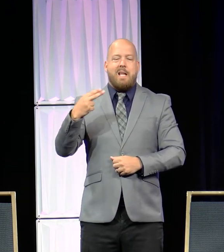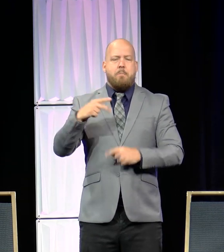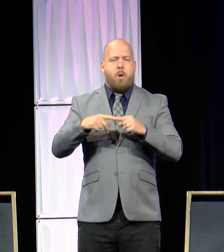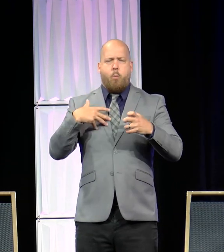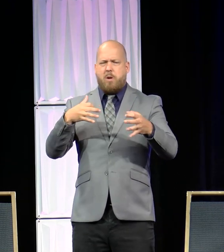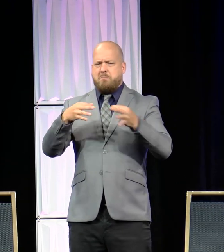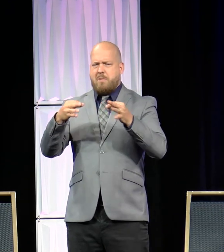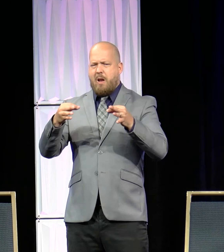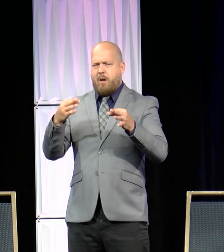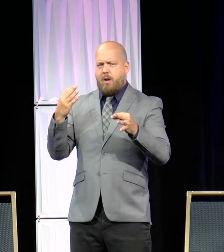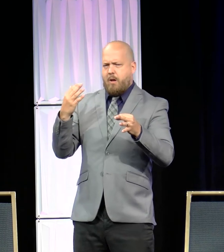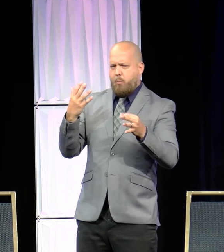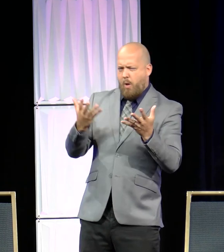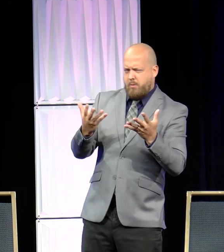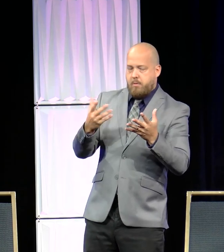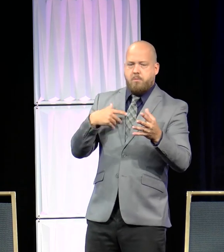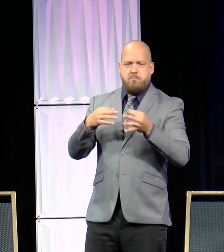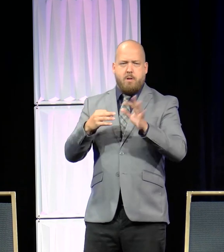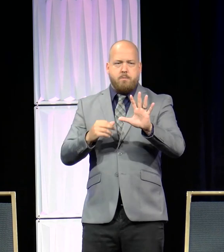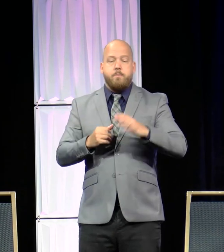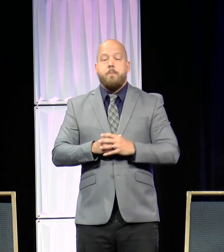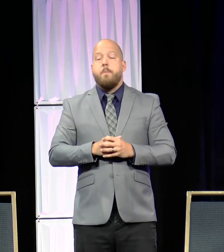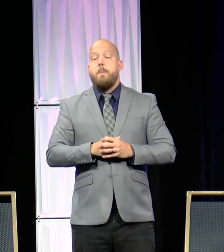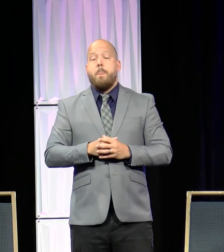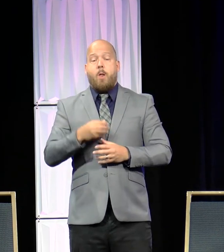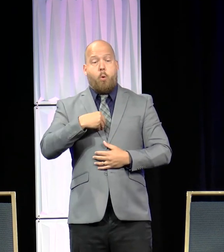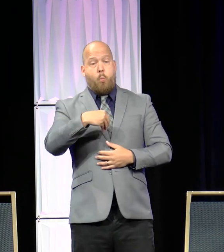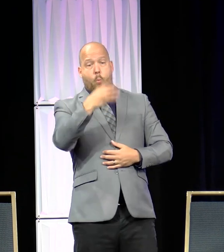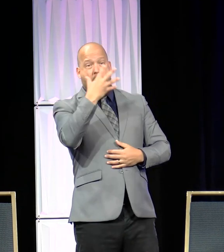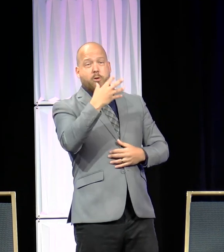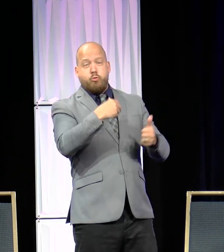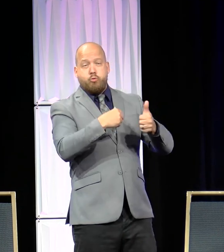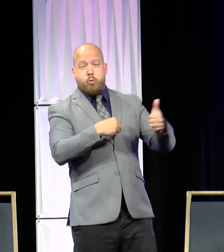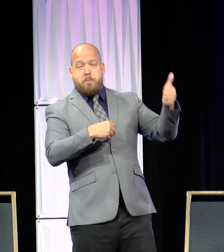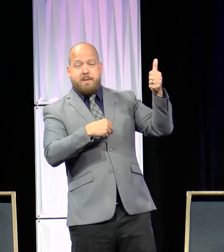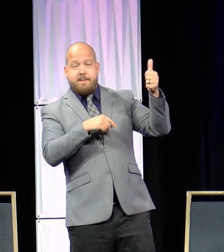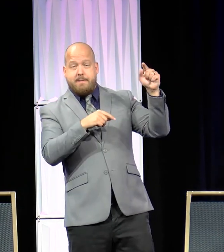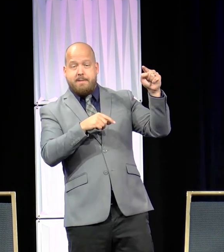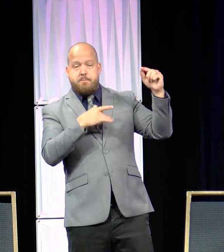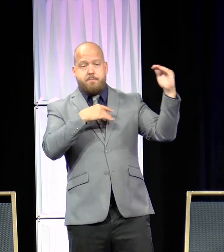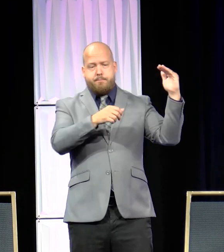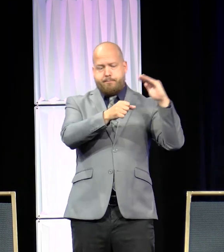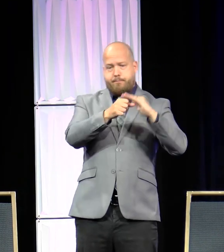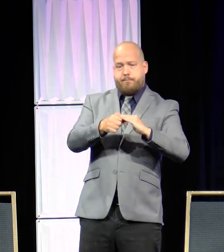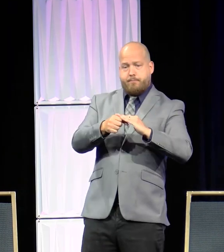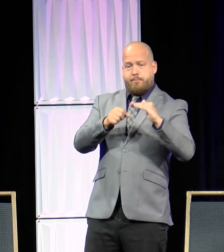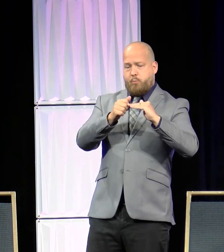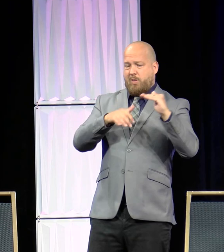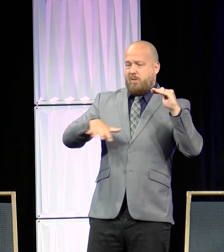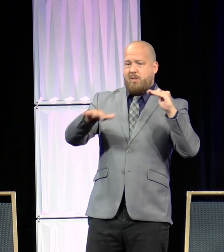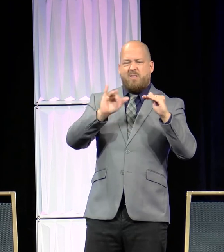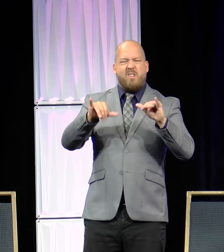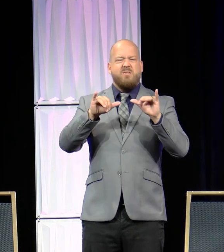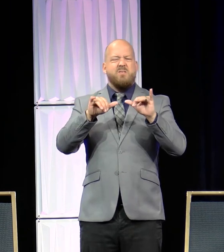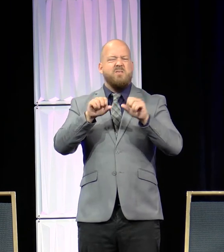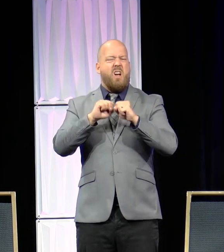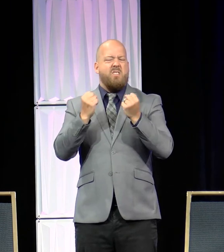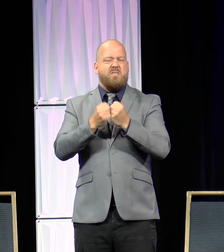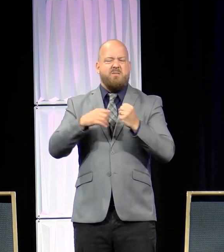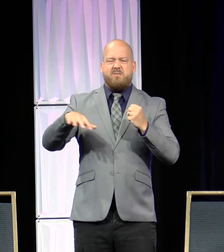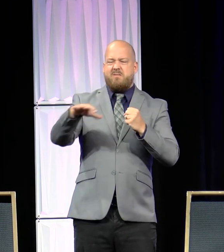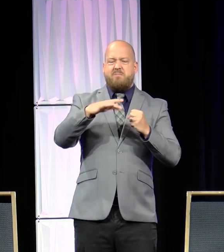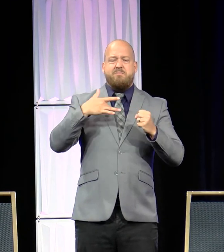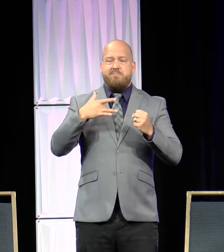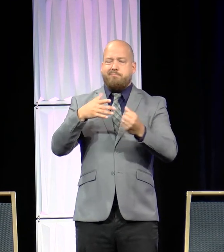As long as white supremacy relies on a society that's rooted in anti-blackness, right? I have to